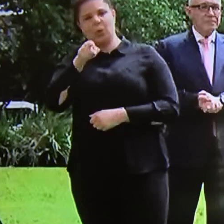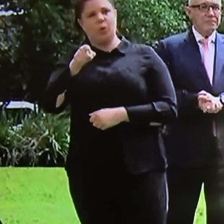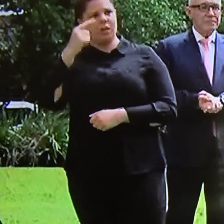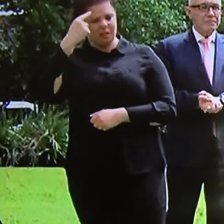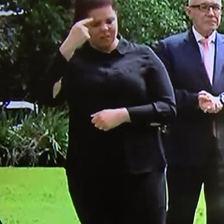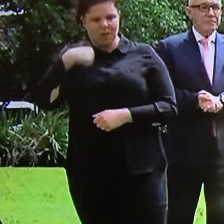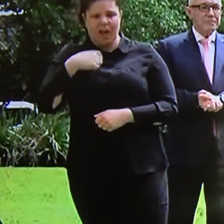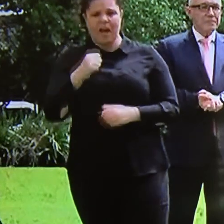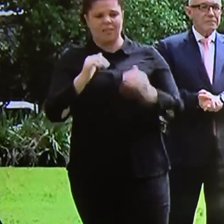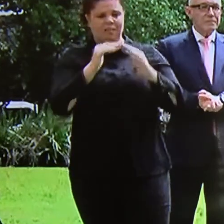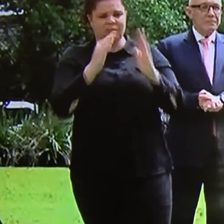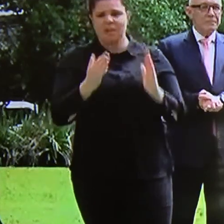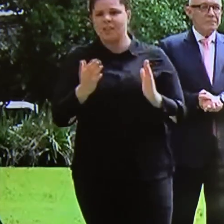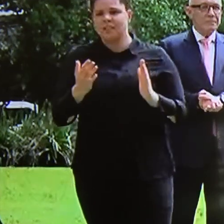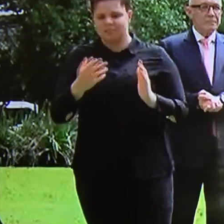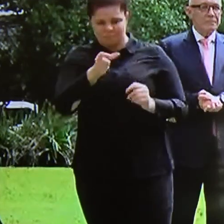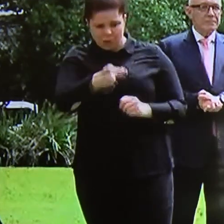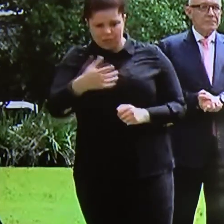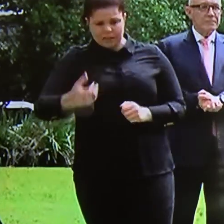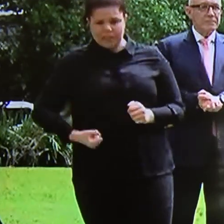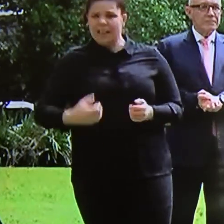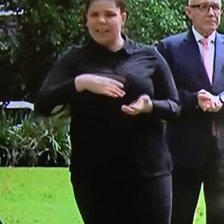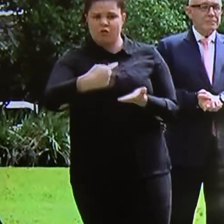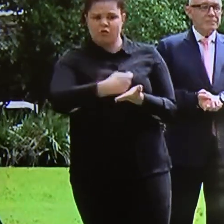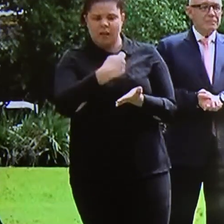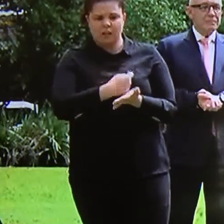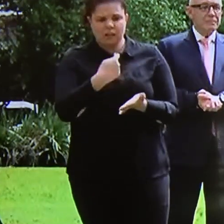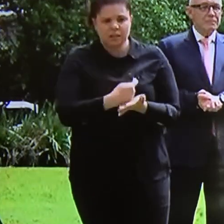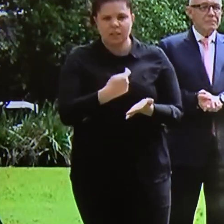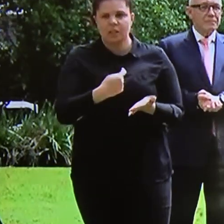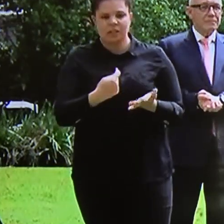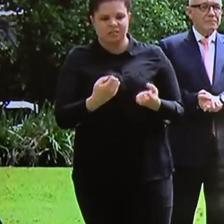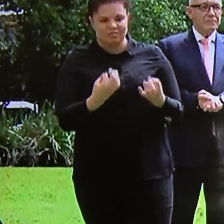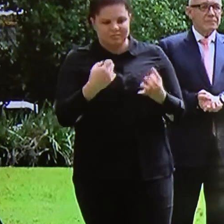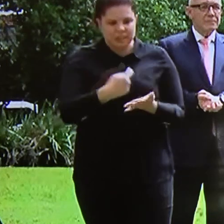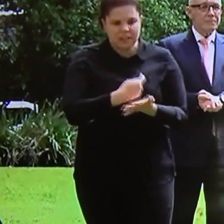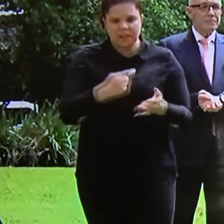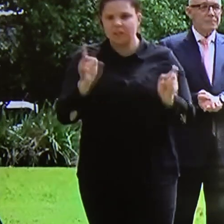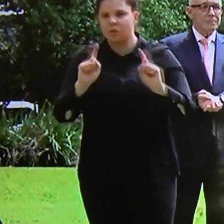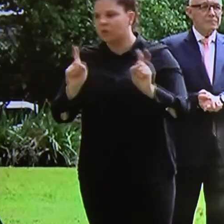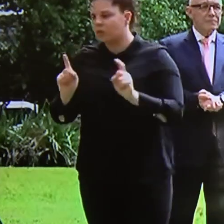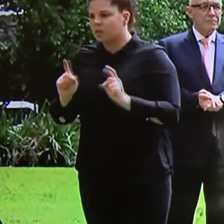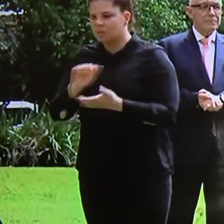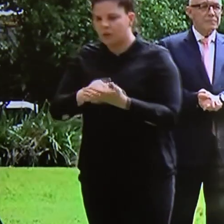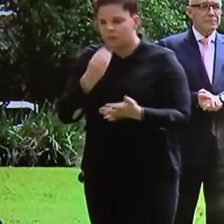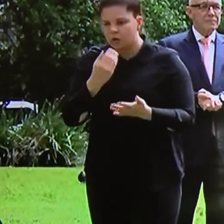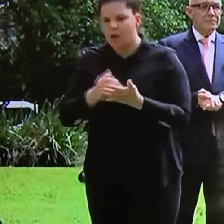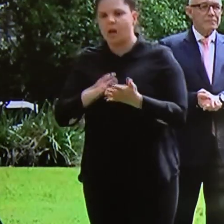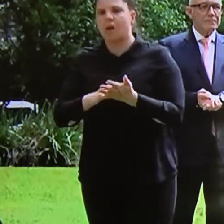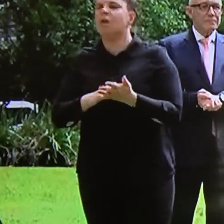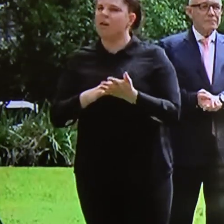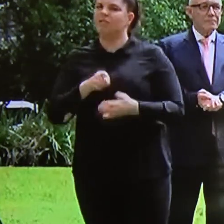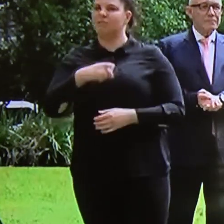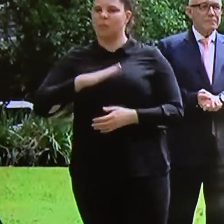to negotiate, whether it be through the tenants or whether it be through landlords, through fair trading, who will in the first